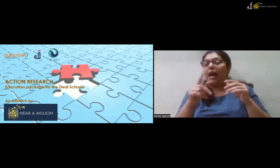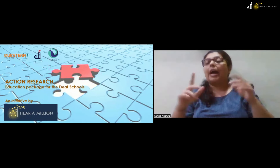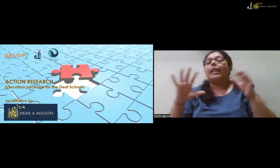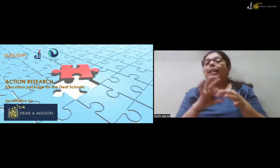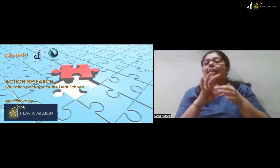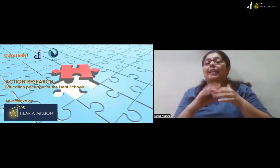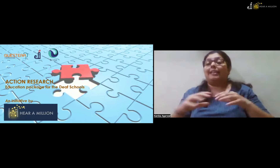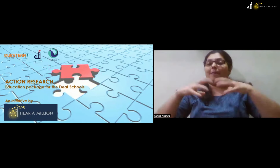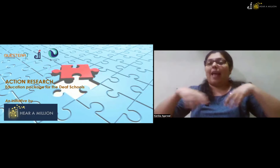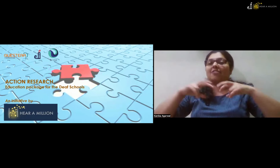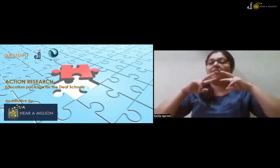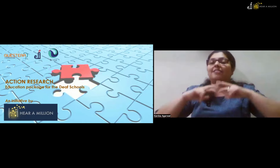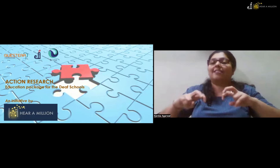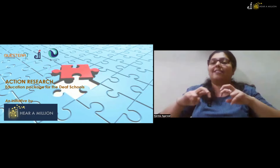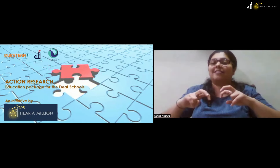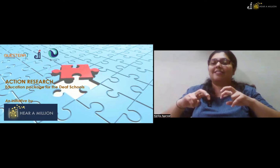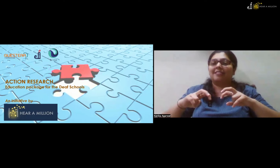step?